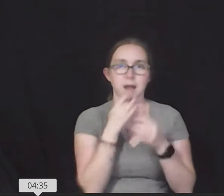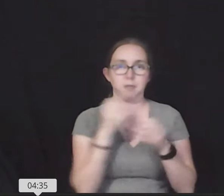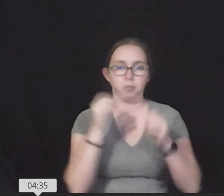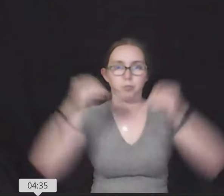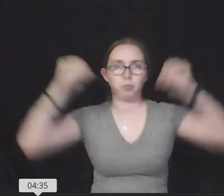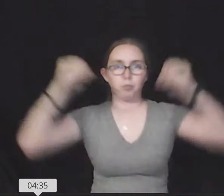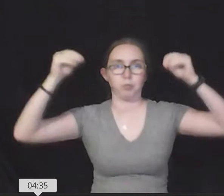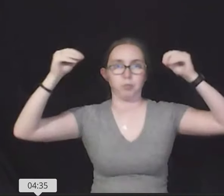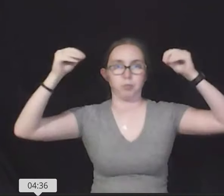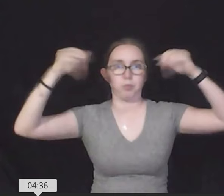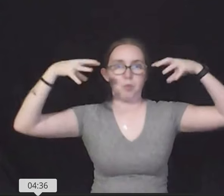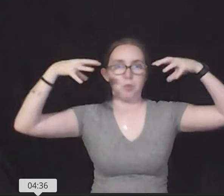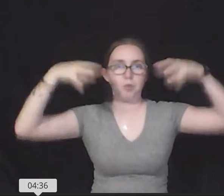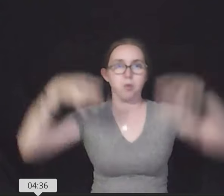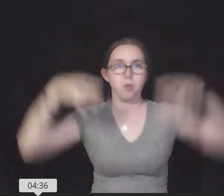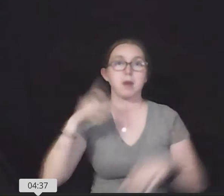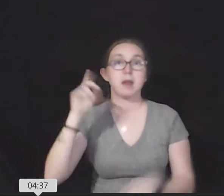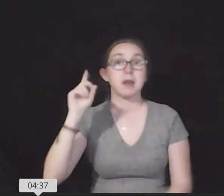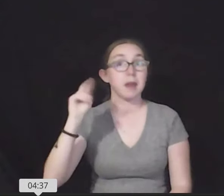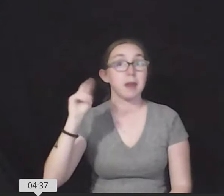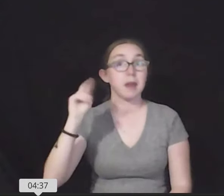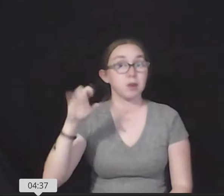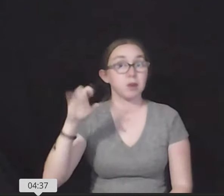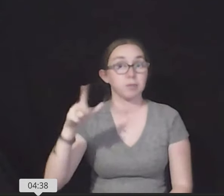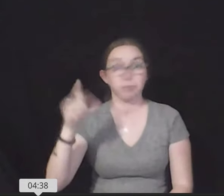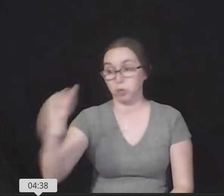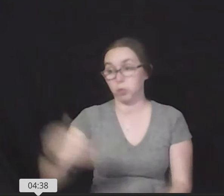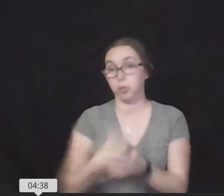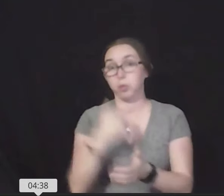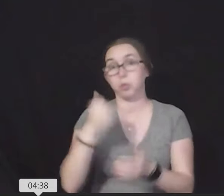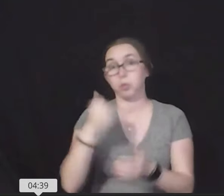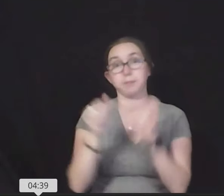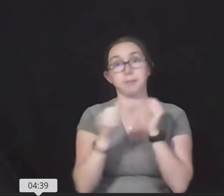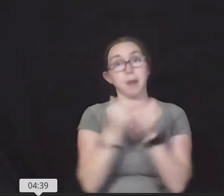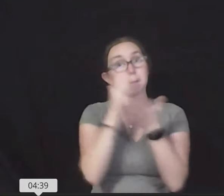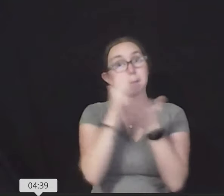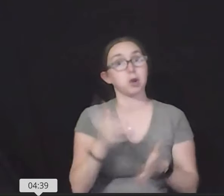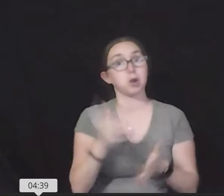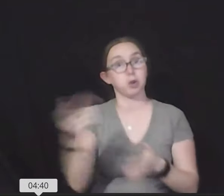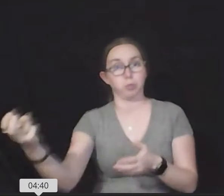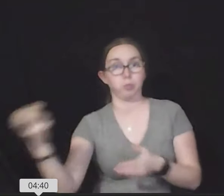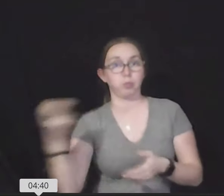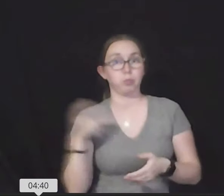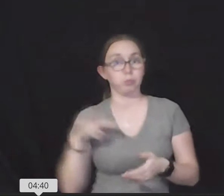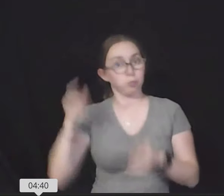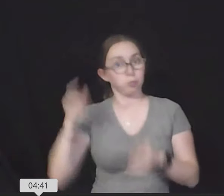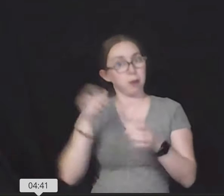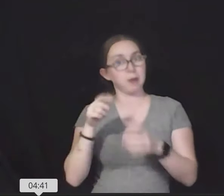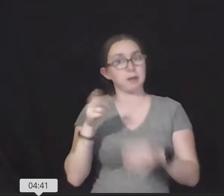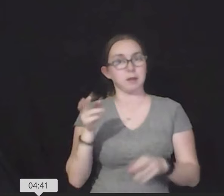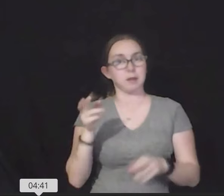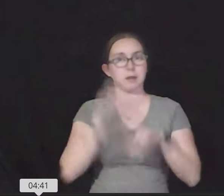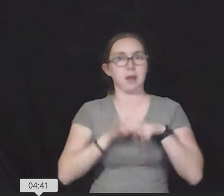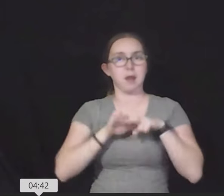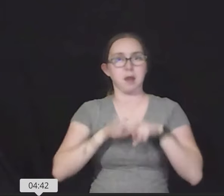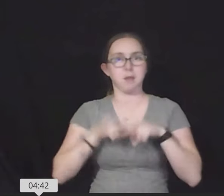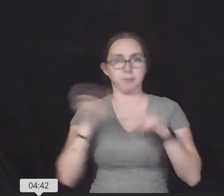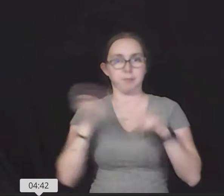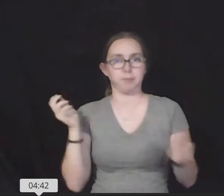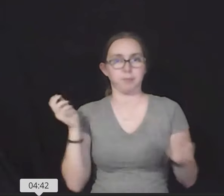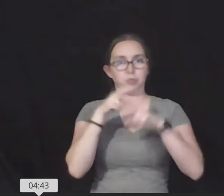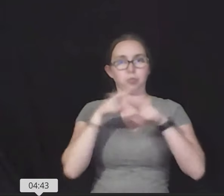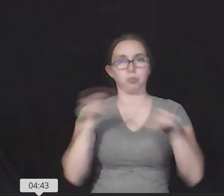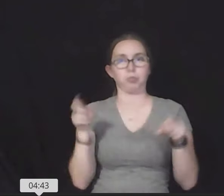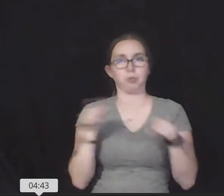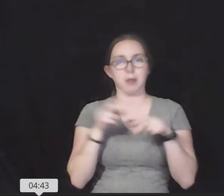see. I need the new assistant. Daniel, can you come be my assistant? Sitting with his legs crisscross, hands in lap, voice off. Thank you. Who